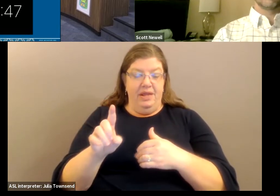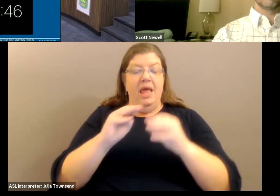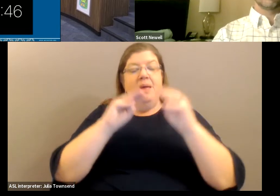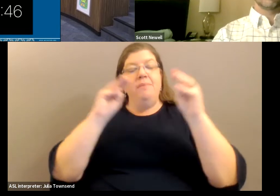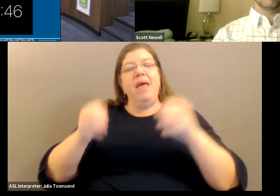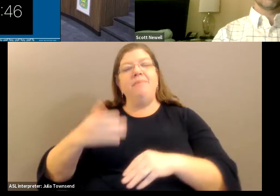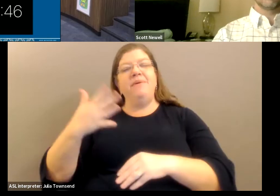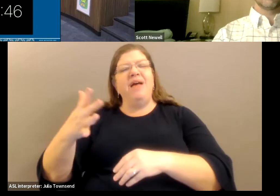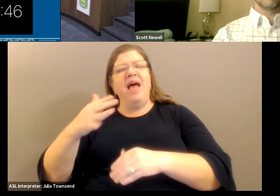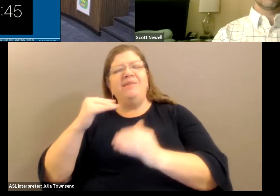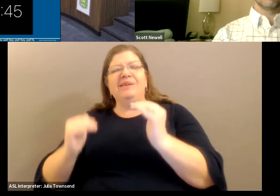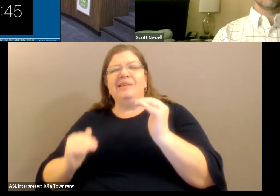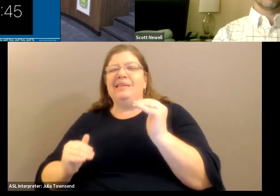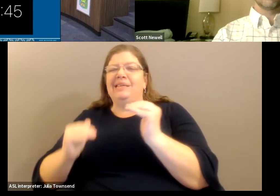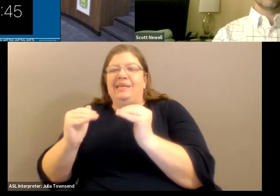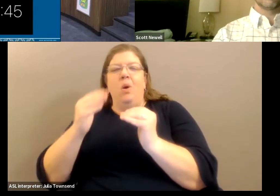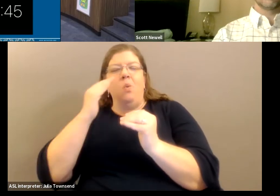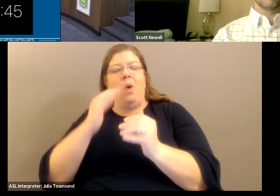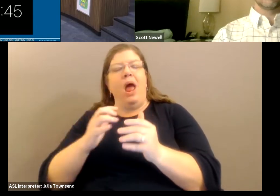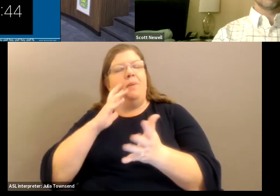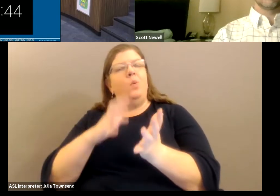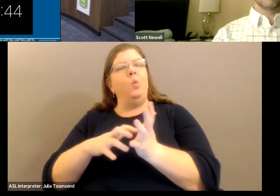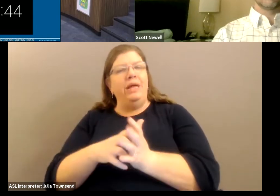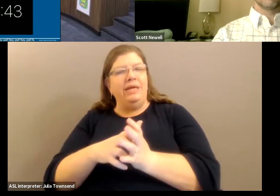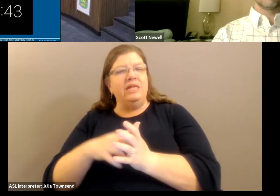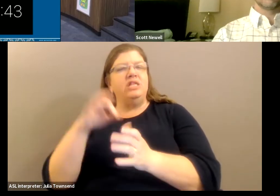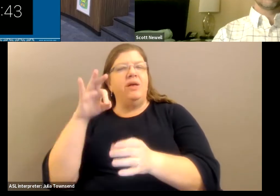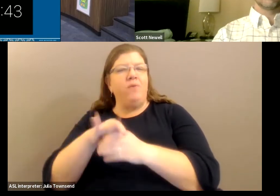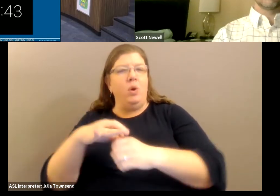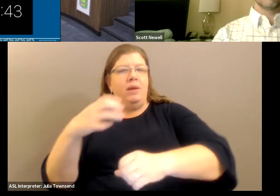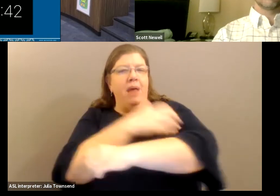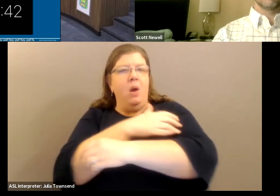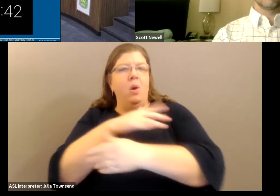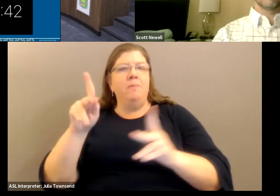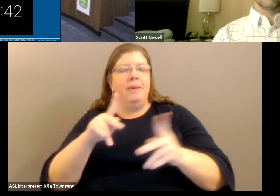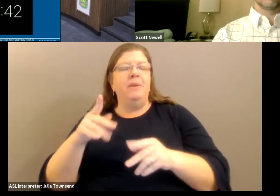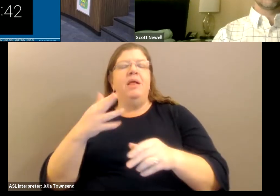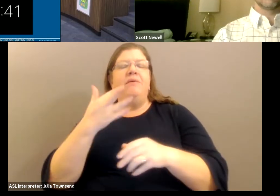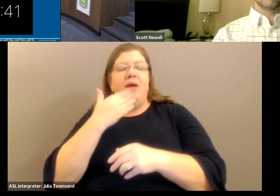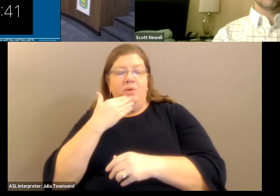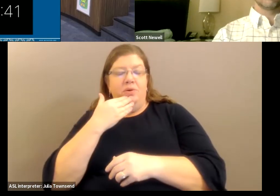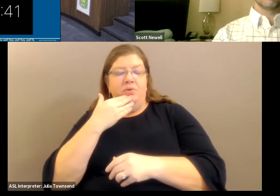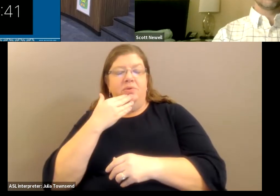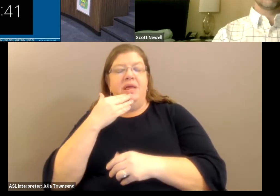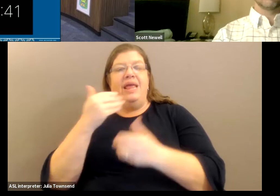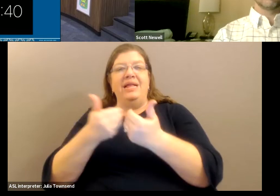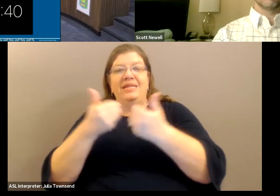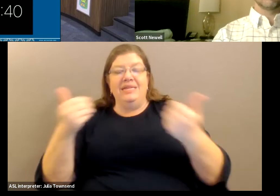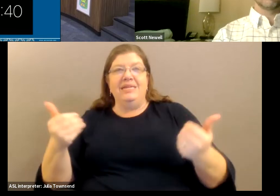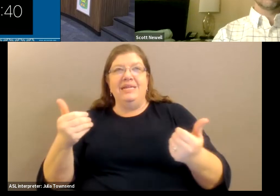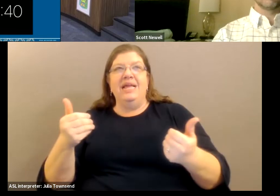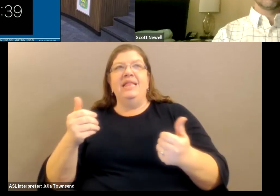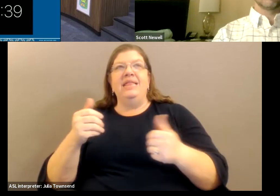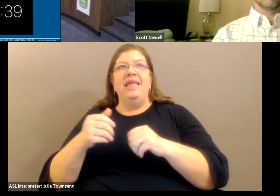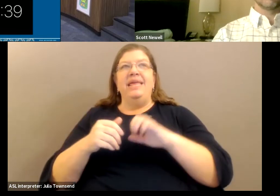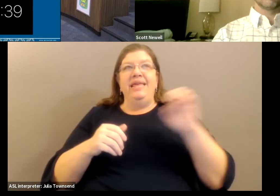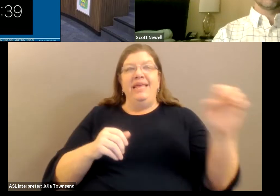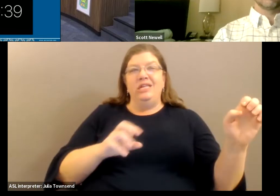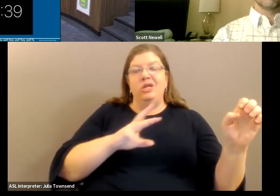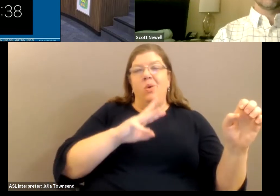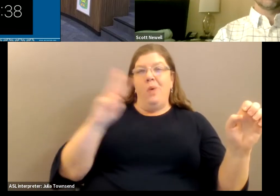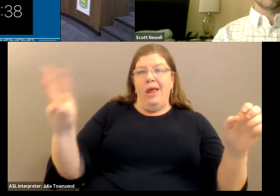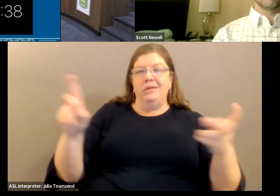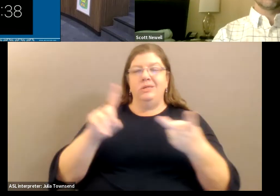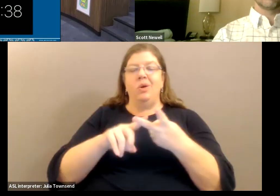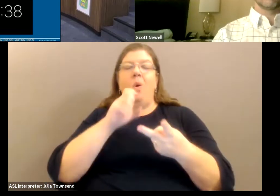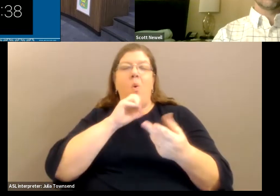dilutes the voting power for people of color. This map splits the east side and the west side, It splits Goleta, La Vista, and Old Town Goleta